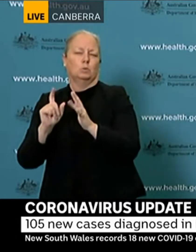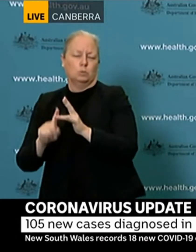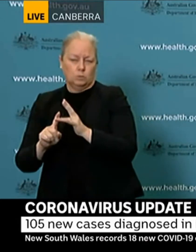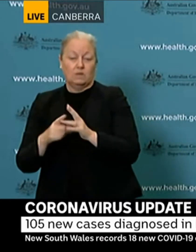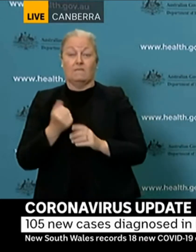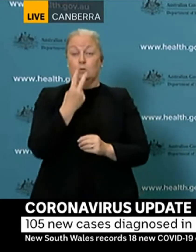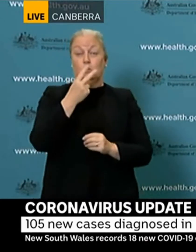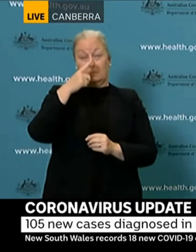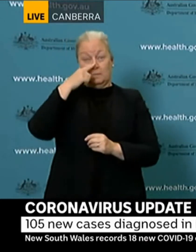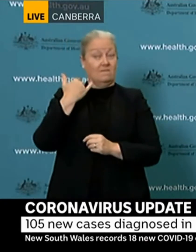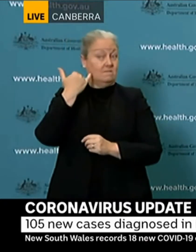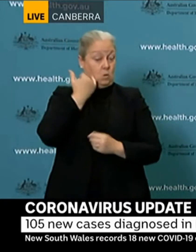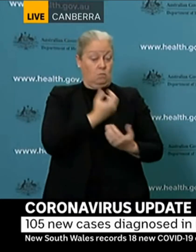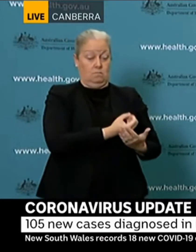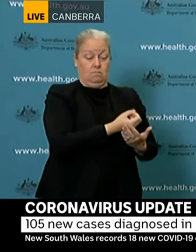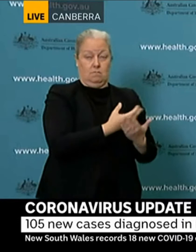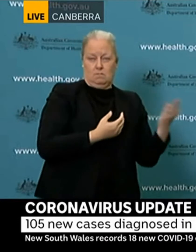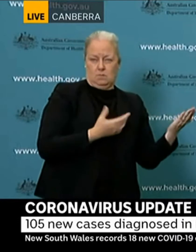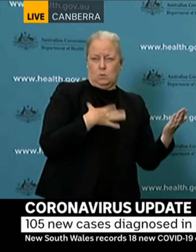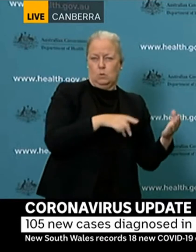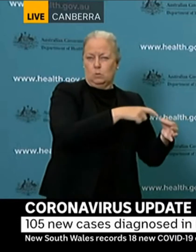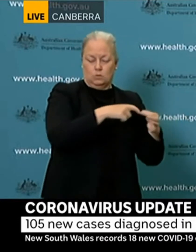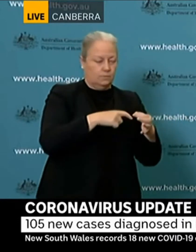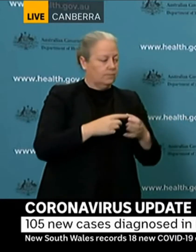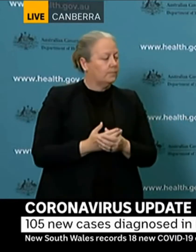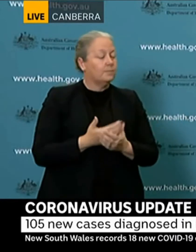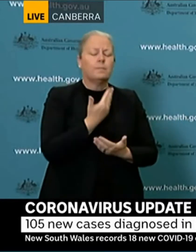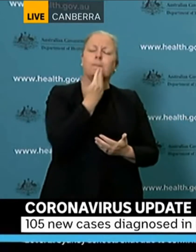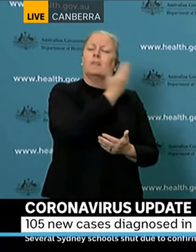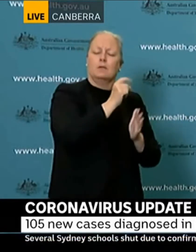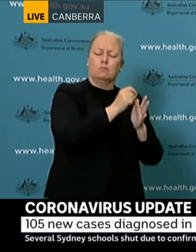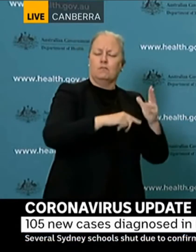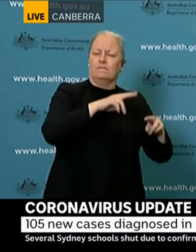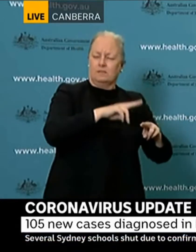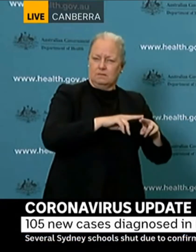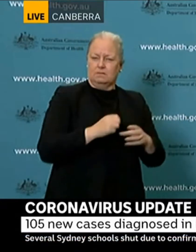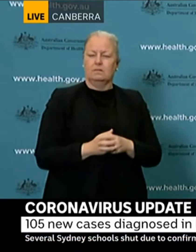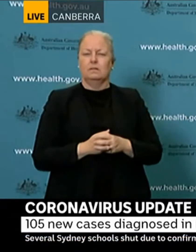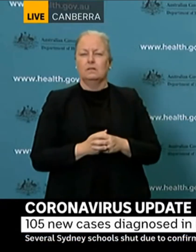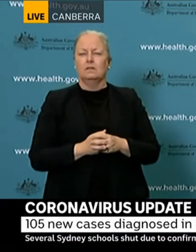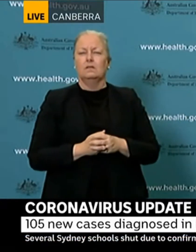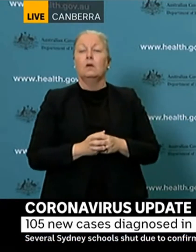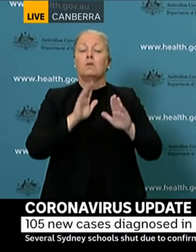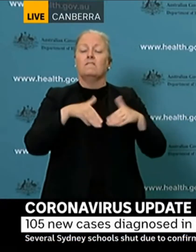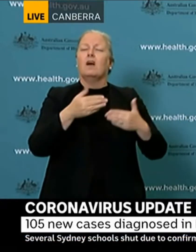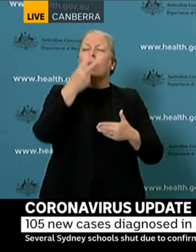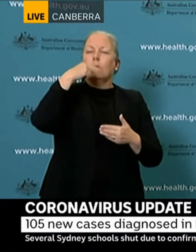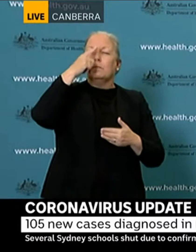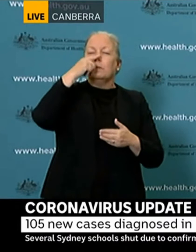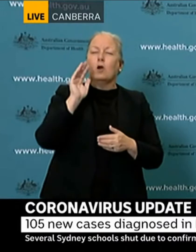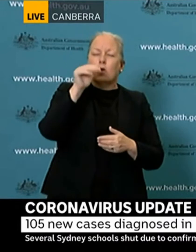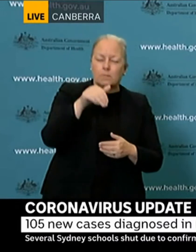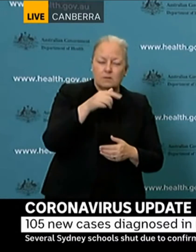Firstly, Dana Macaulay. Thanks, Professor. Aged care providers say that they haven't been given